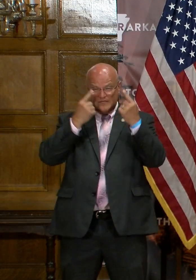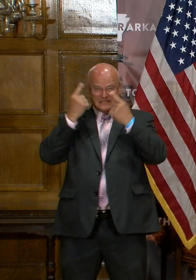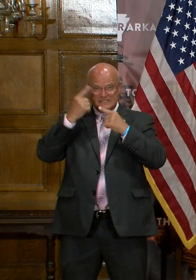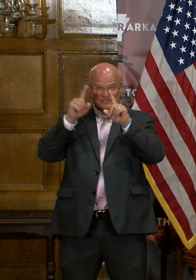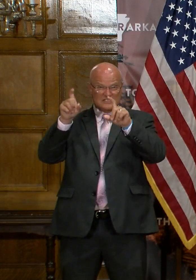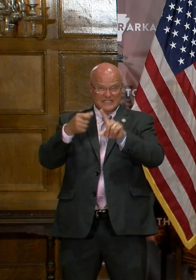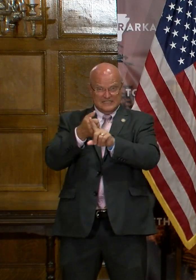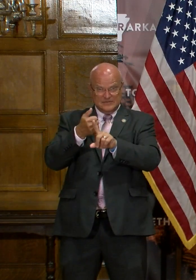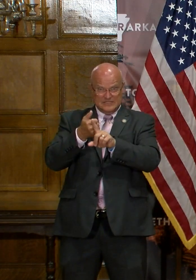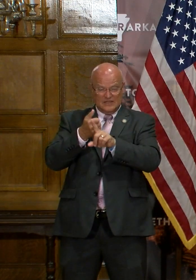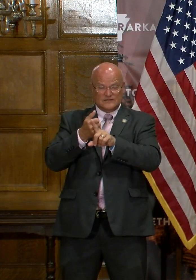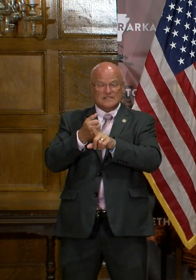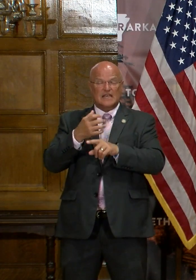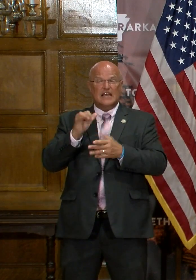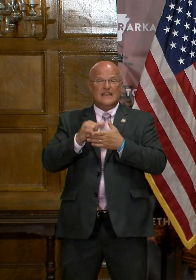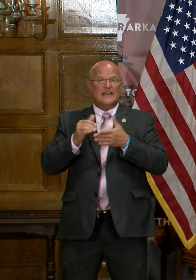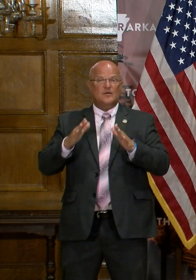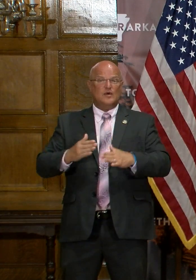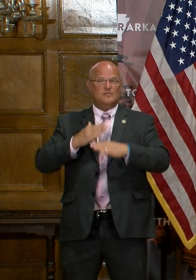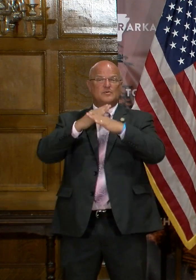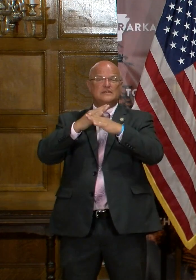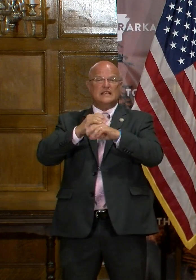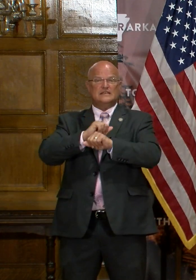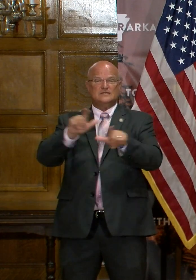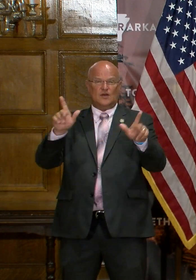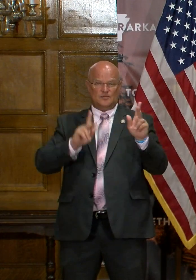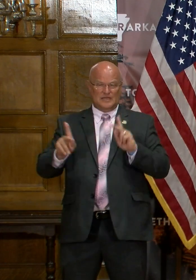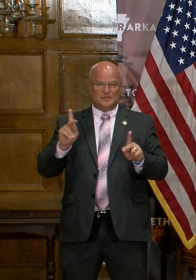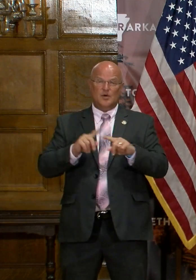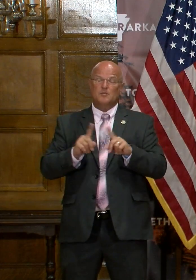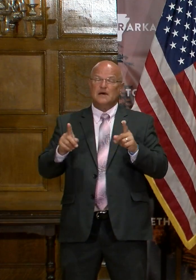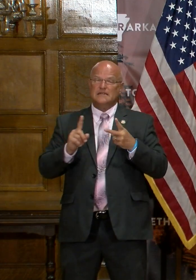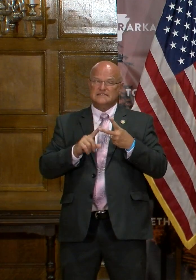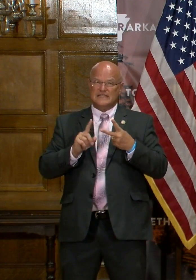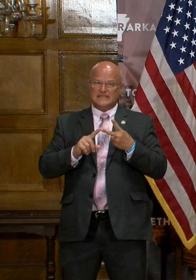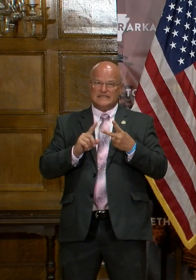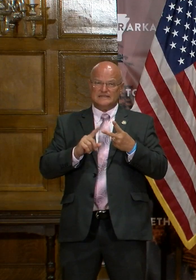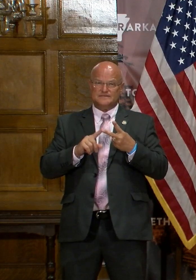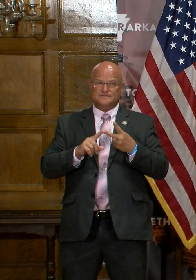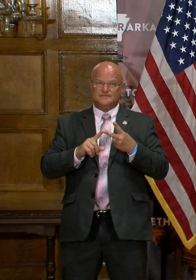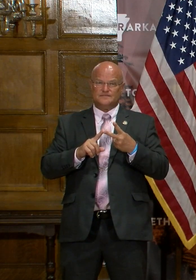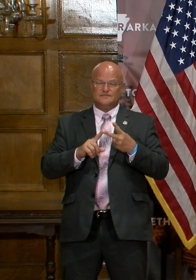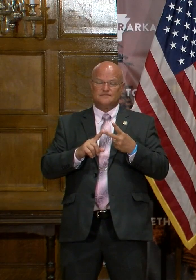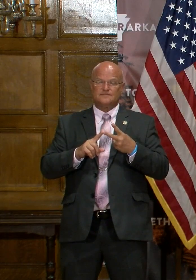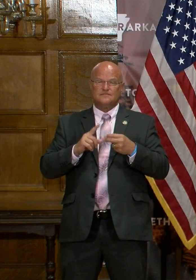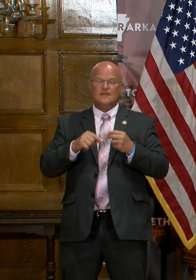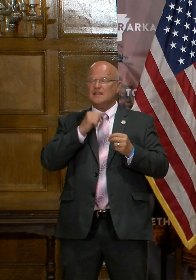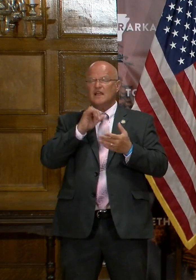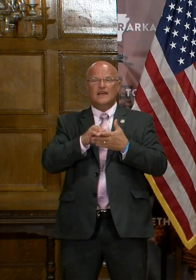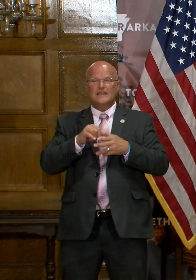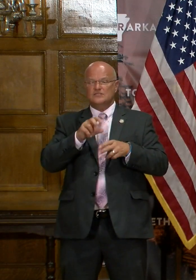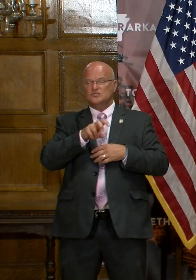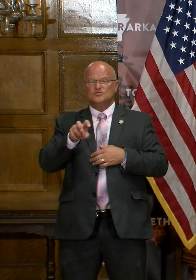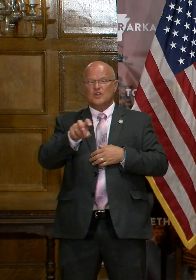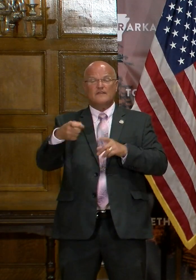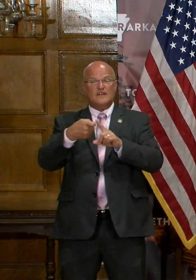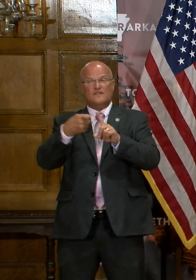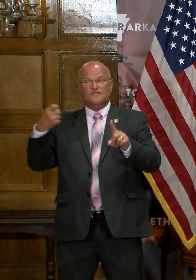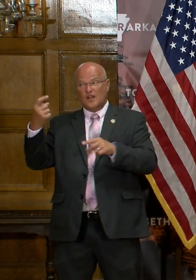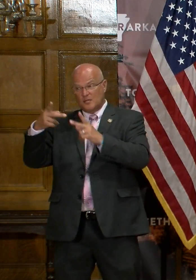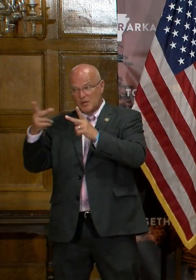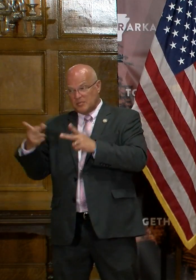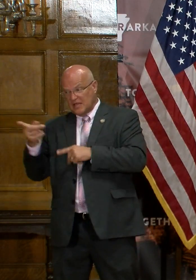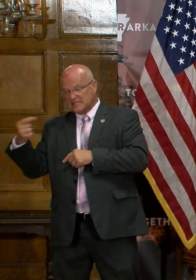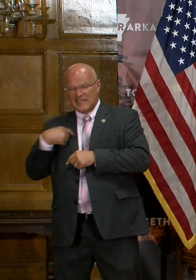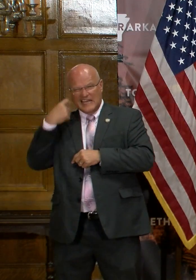being tested, and that way it protects everyone. But secondly, it's about not that you're traveling from